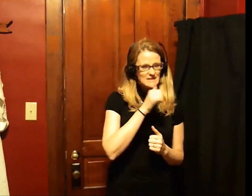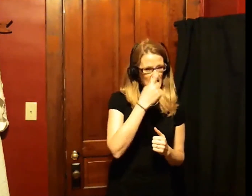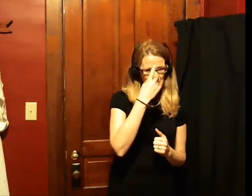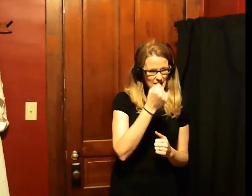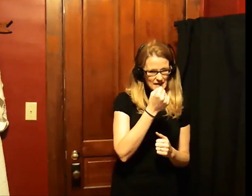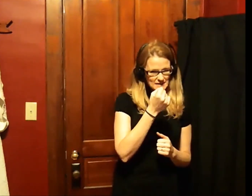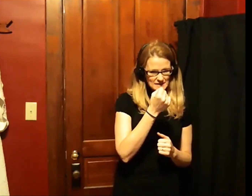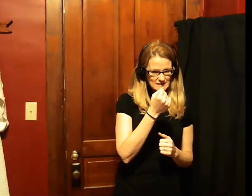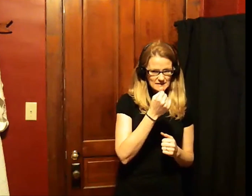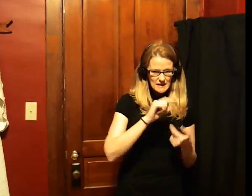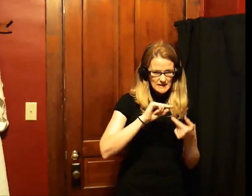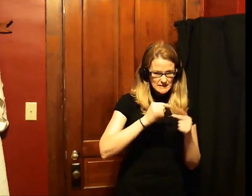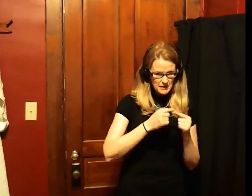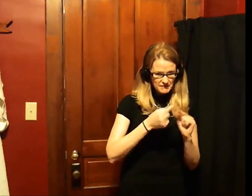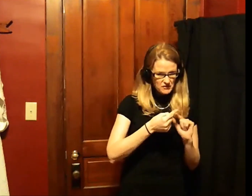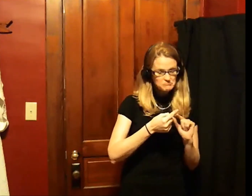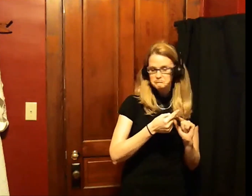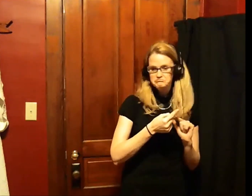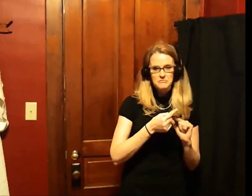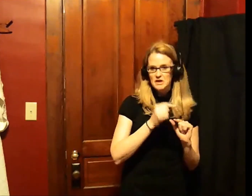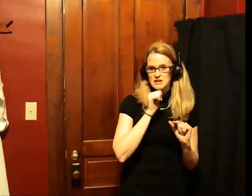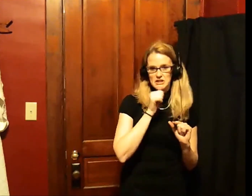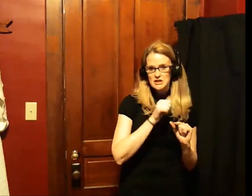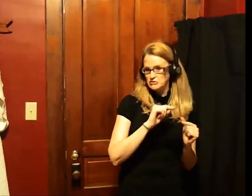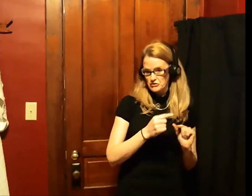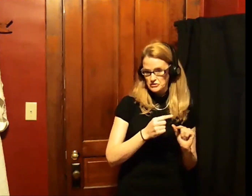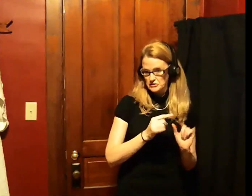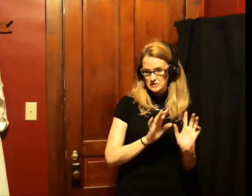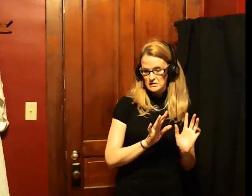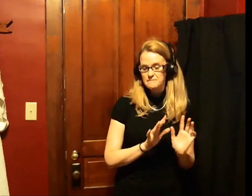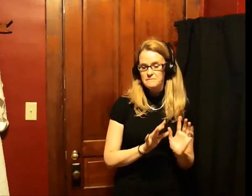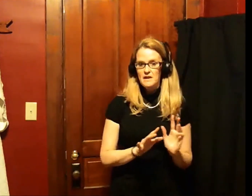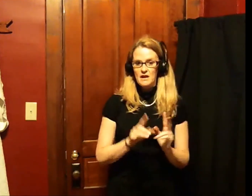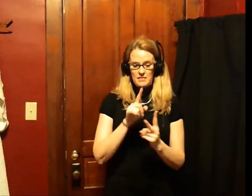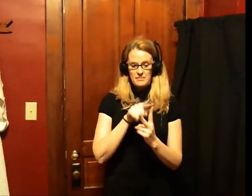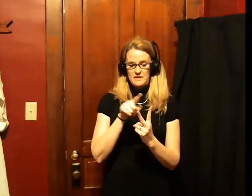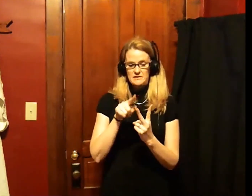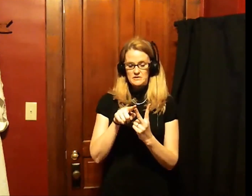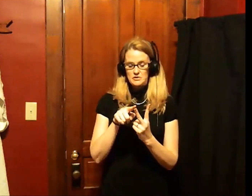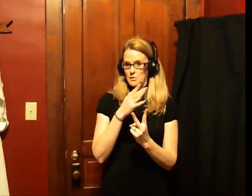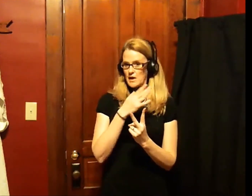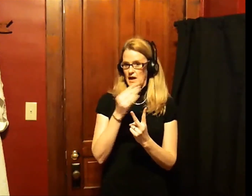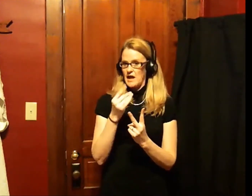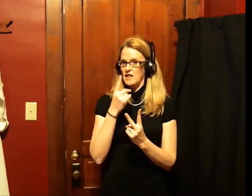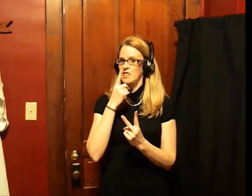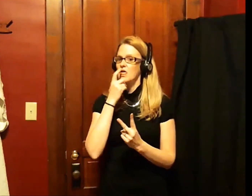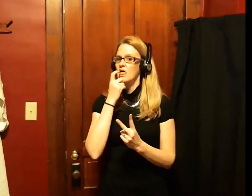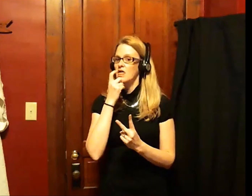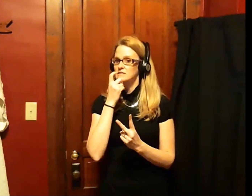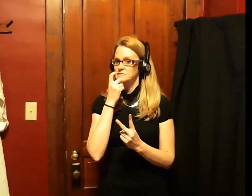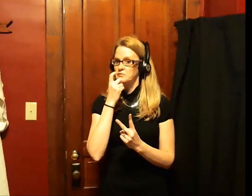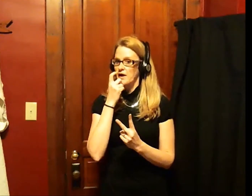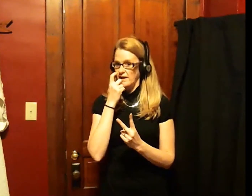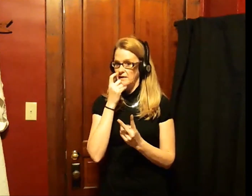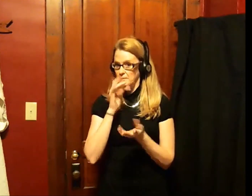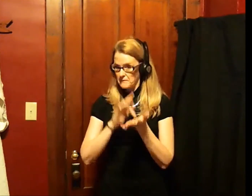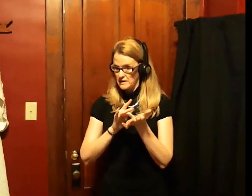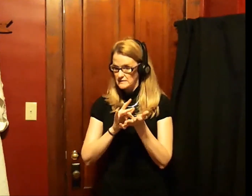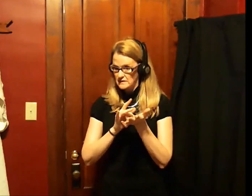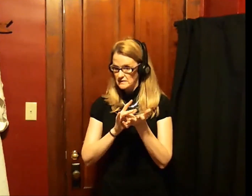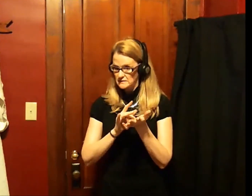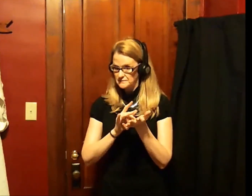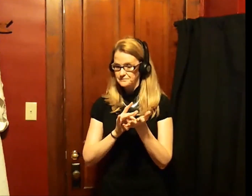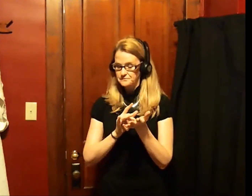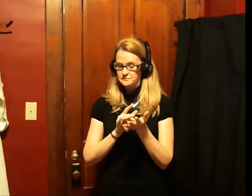are not because the exam is painful. It does not hurt. These two medications combine with the spray we use